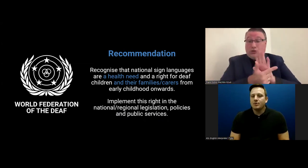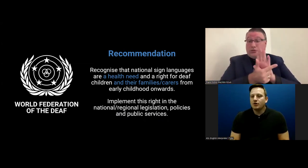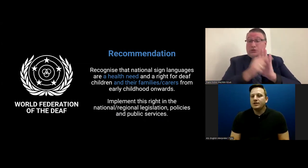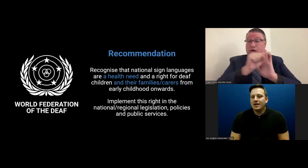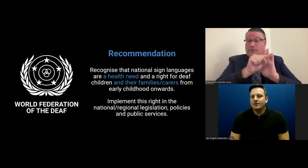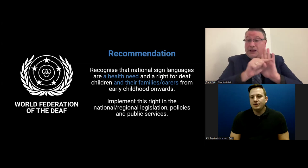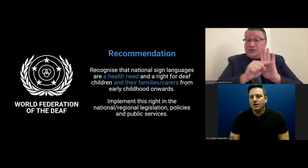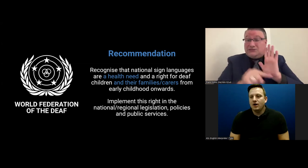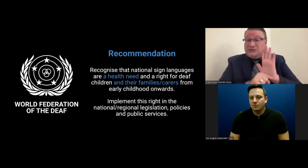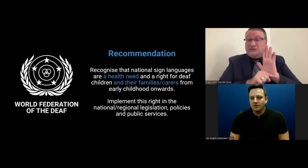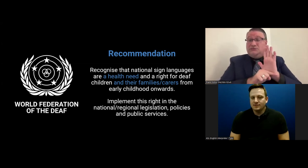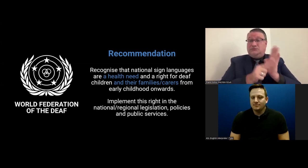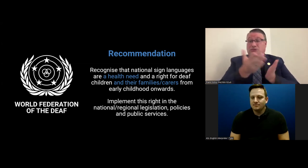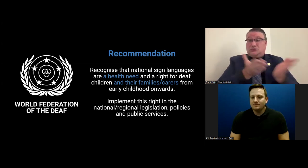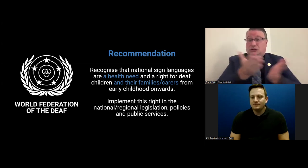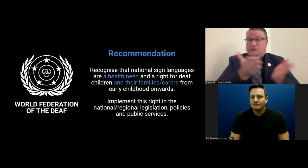early childhood onwards.